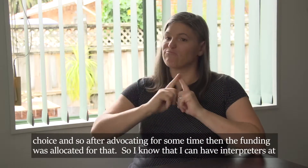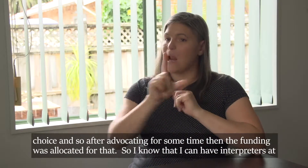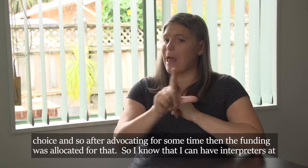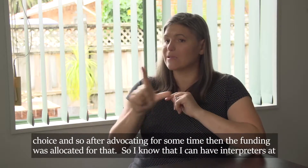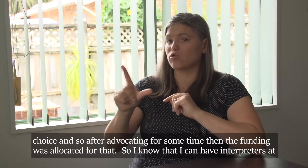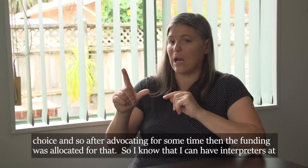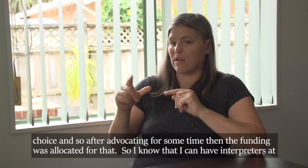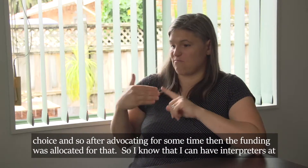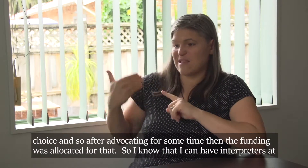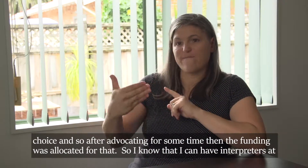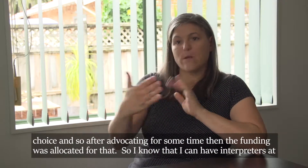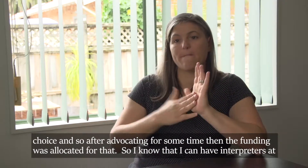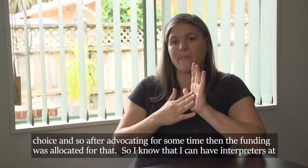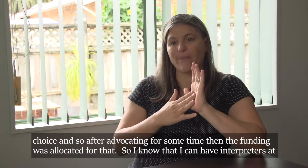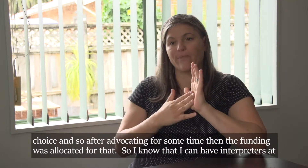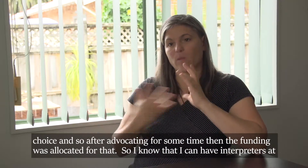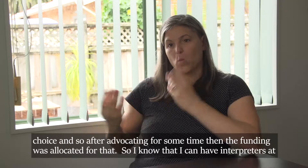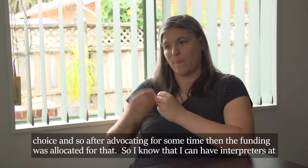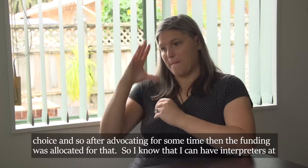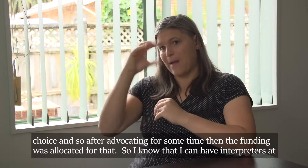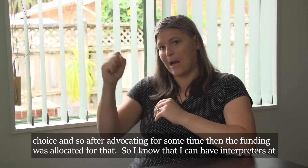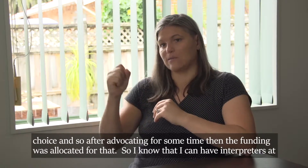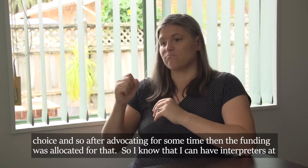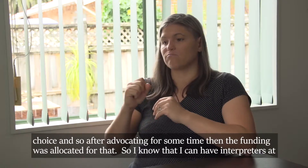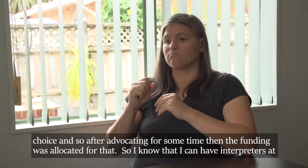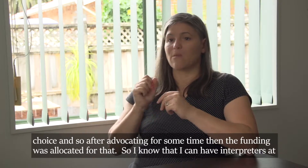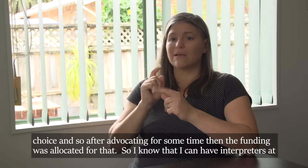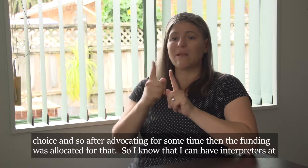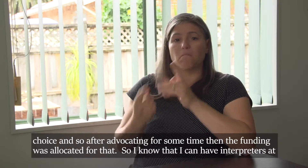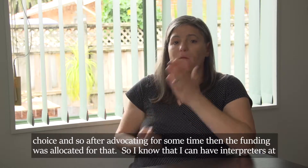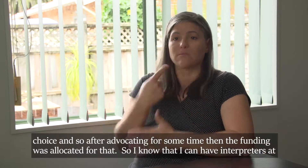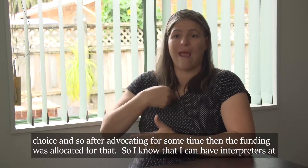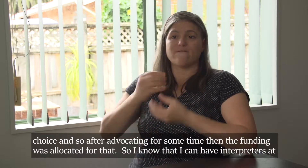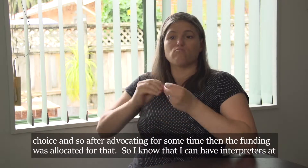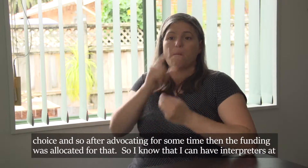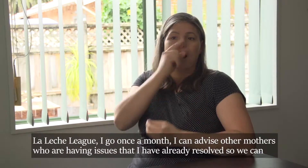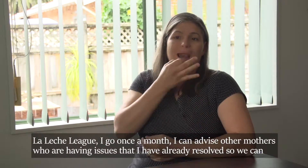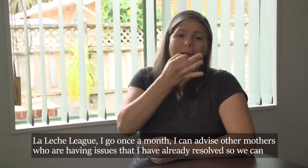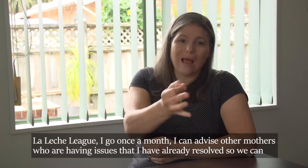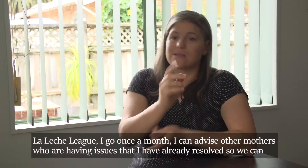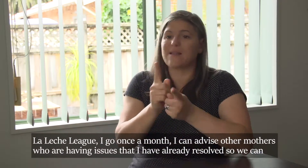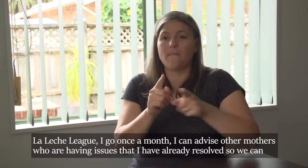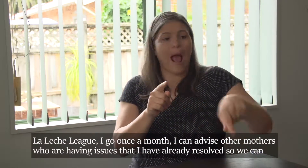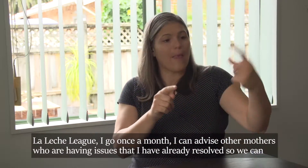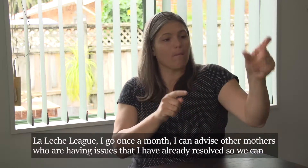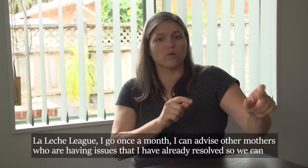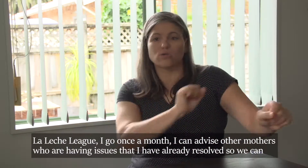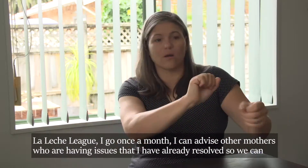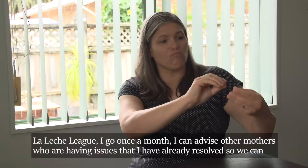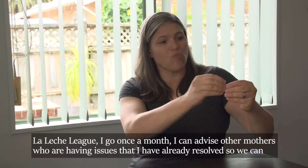allocated for that. So I know that I can have interpreters at La Leash League. I go once a month. I